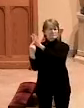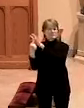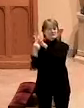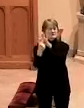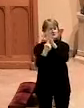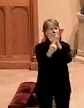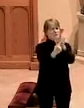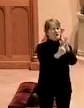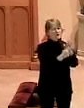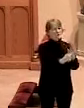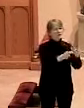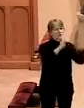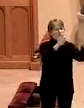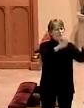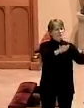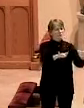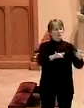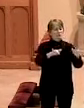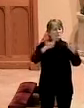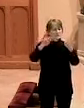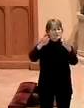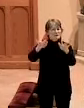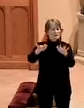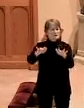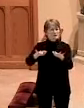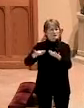world. Miserere